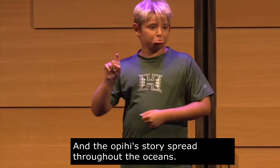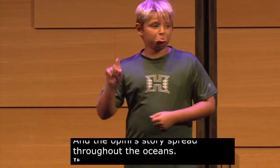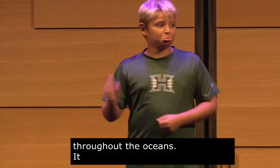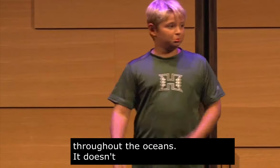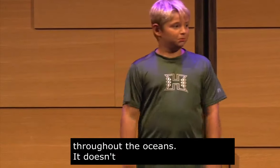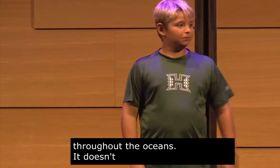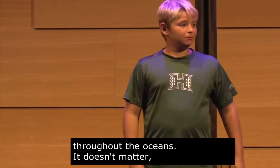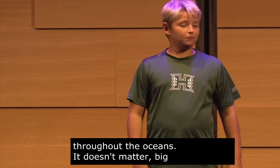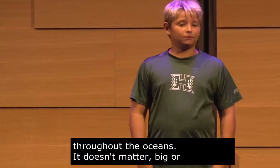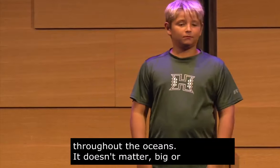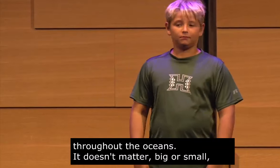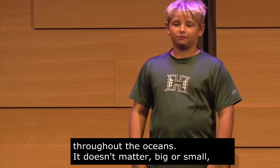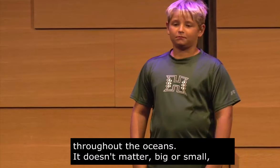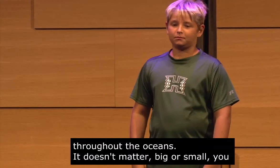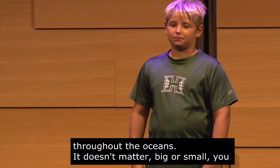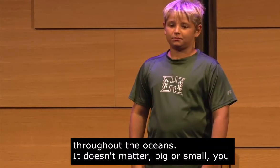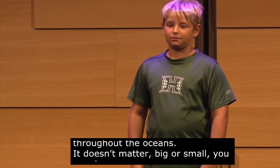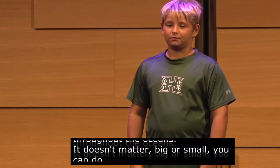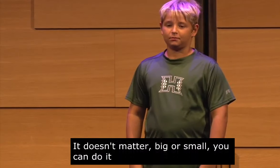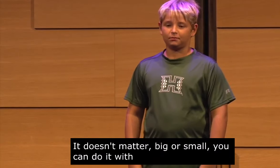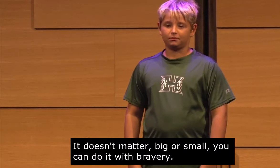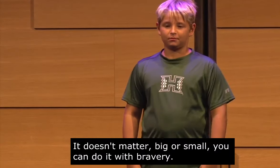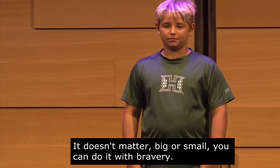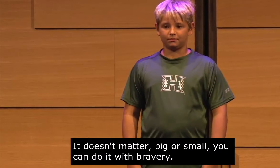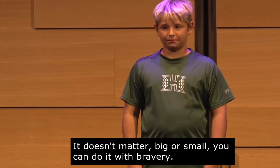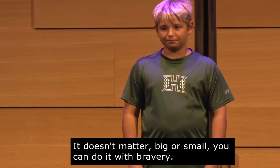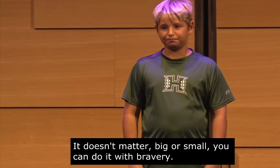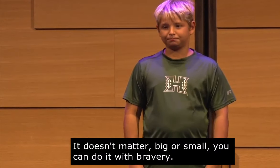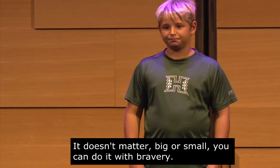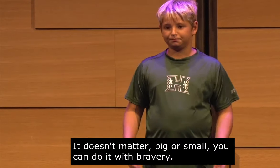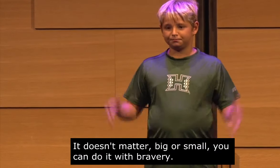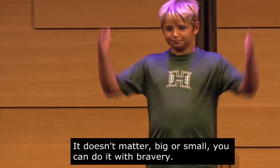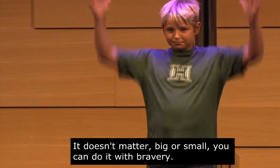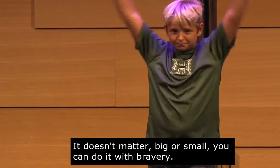Doesn't matter, big or small, you can do it with bravery.